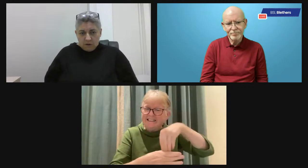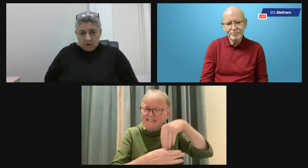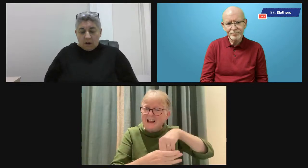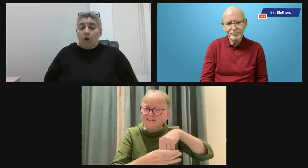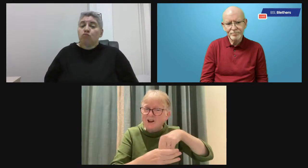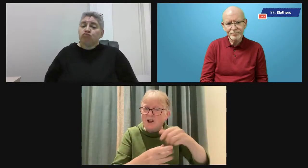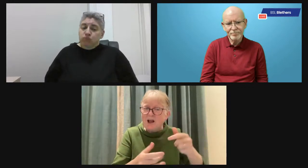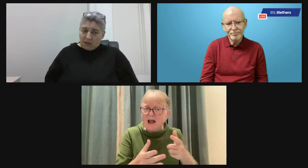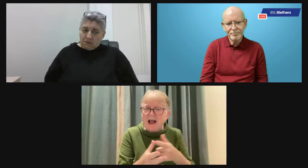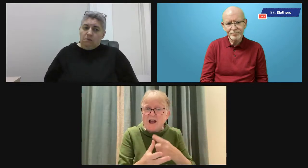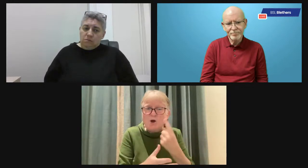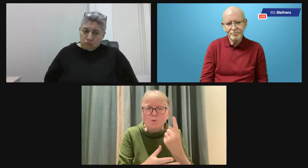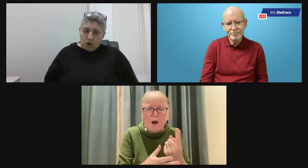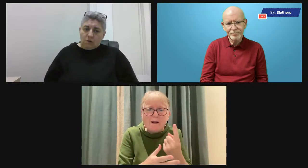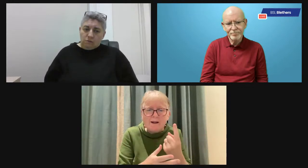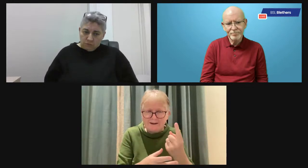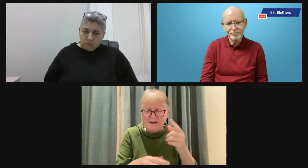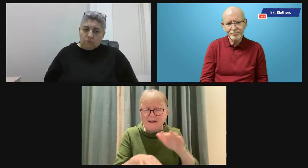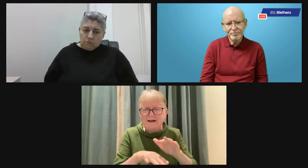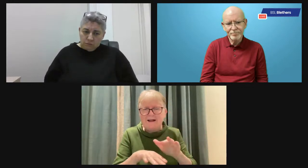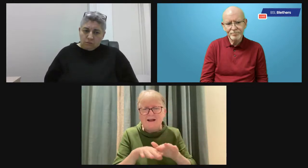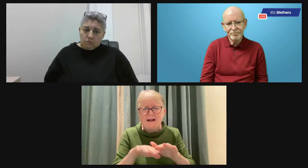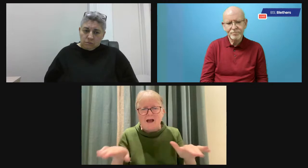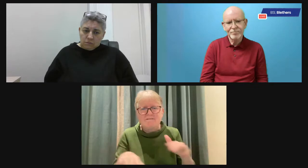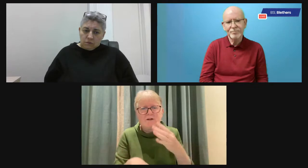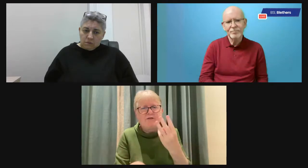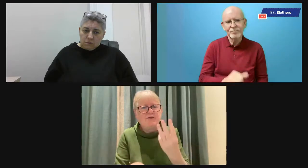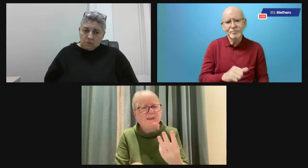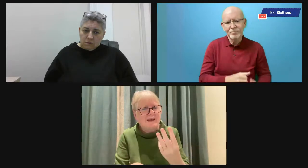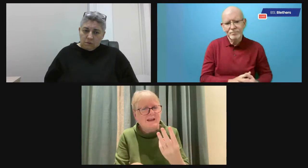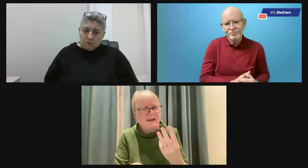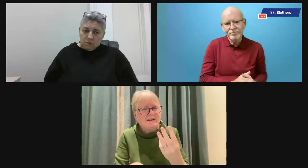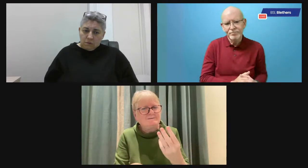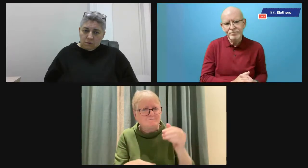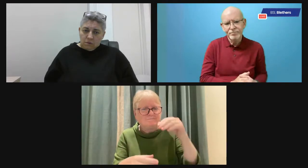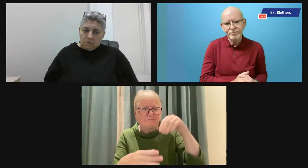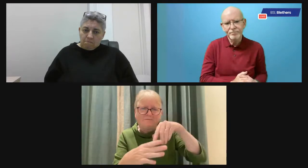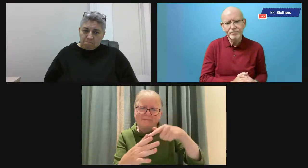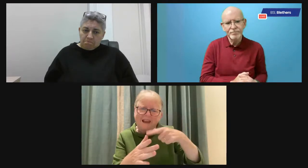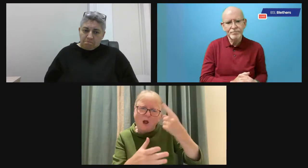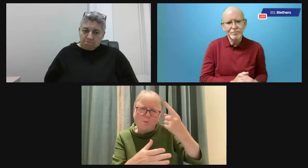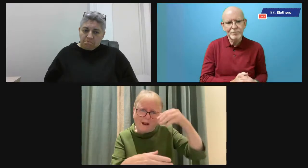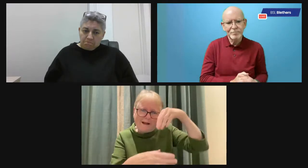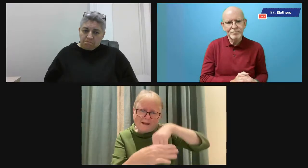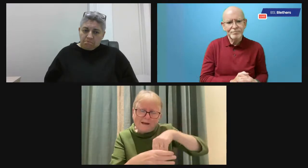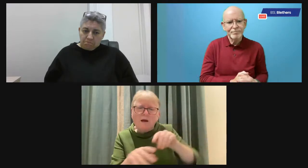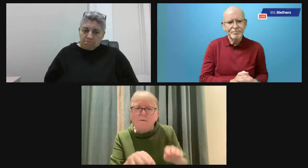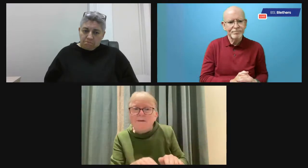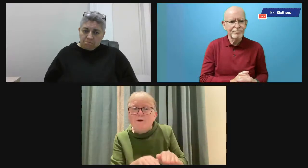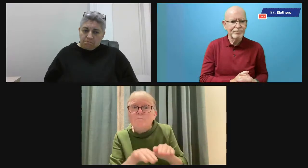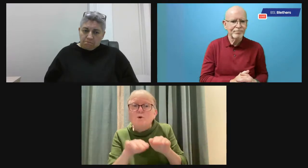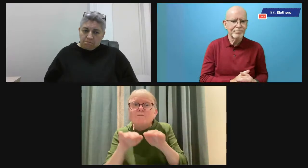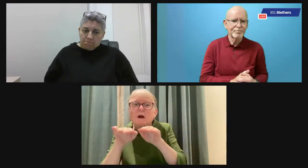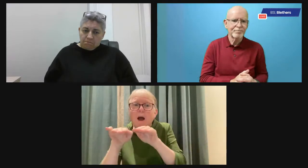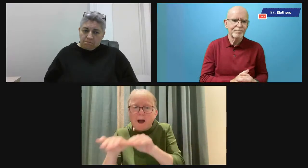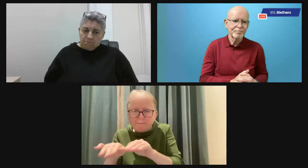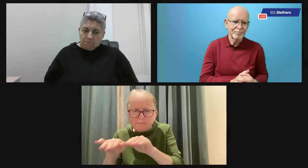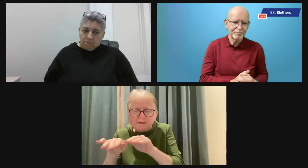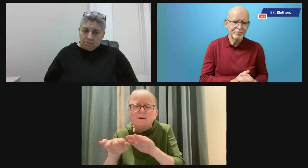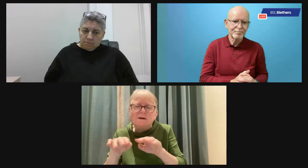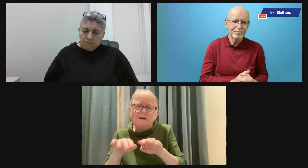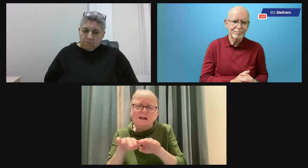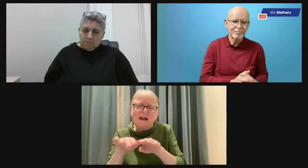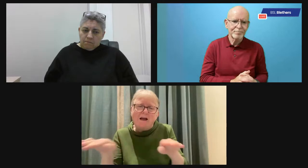but nowadays the teaching experience, the A1 and the level 3, has an assessor